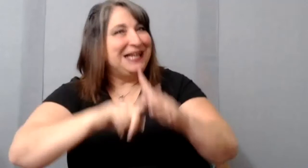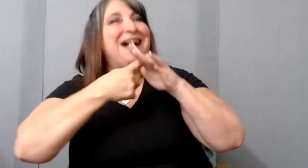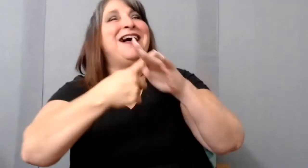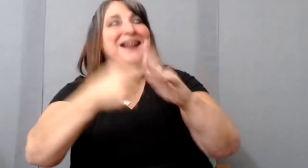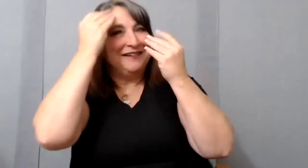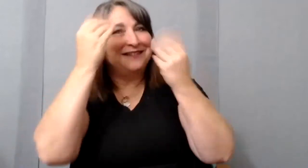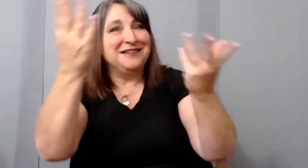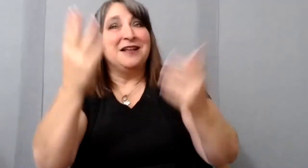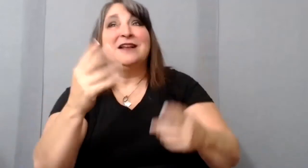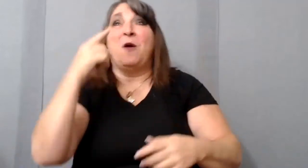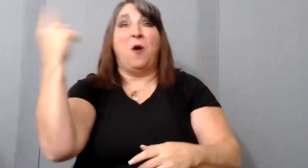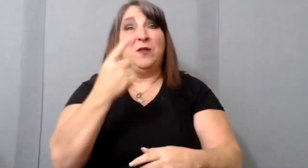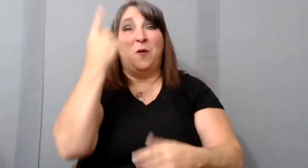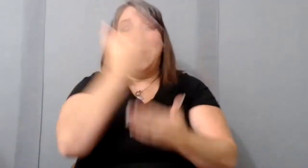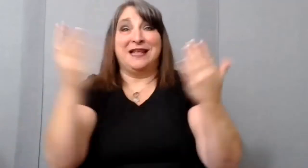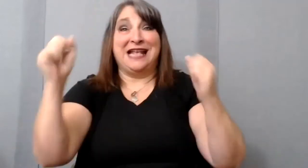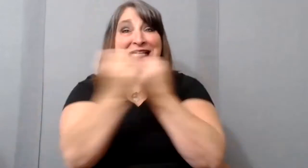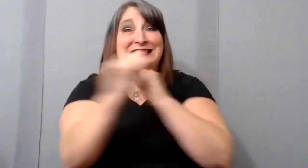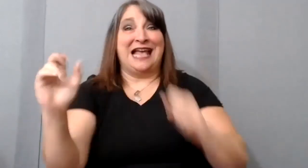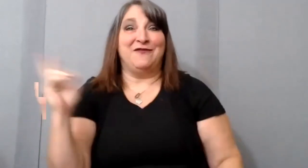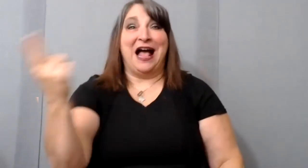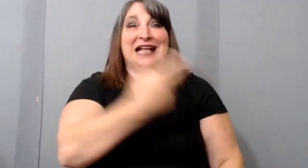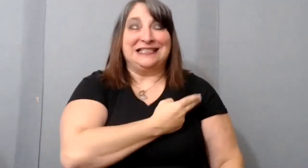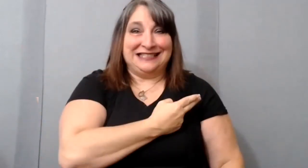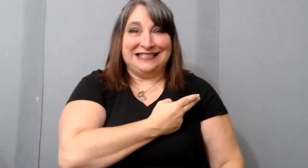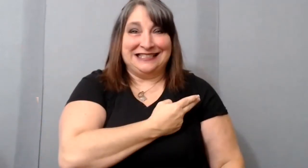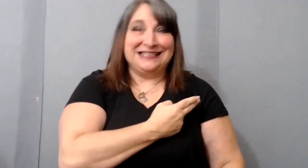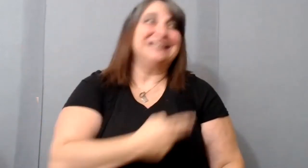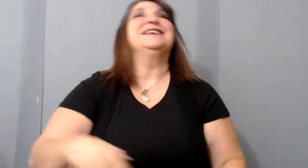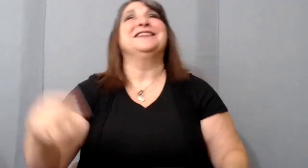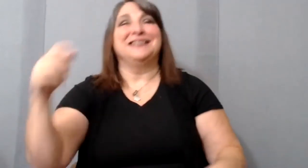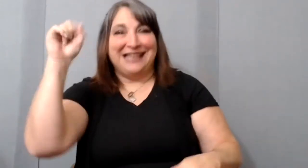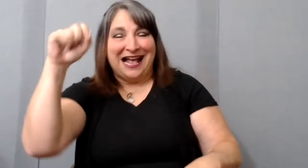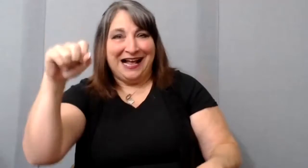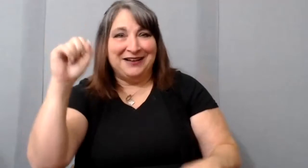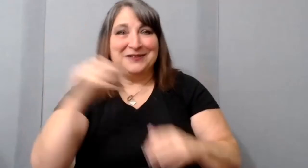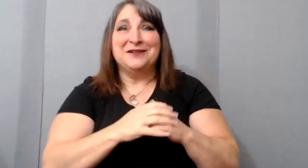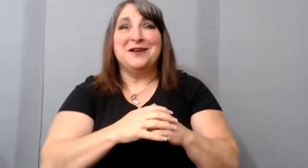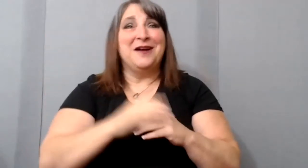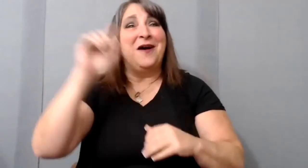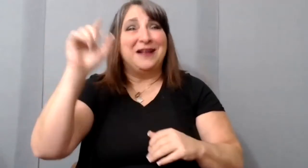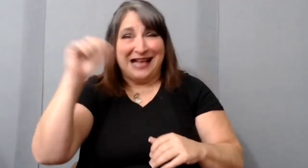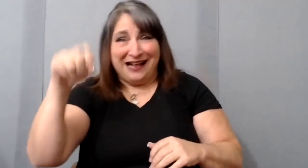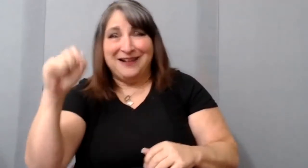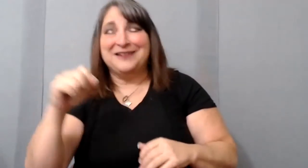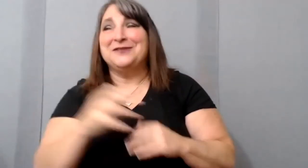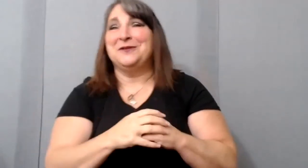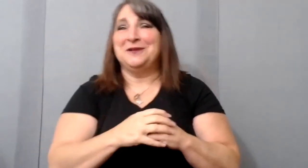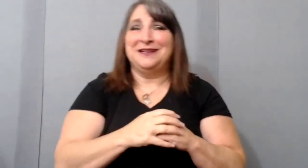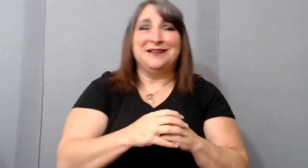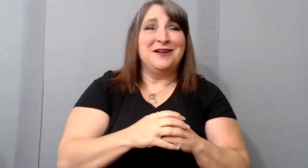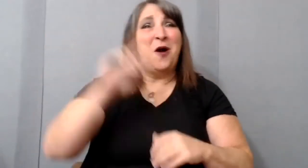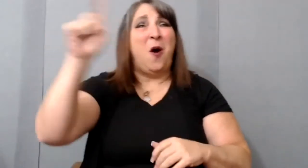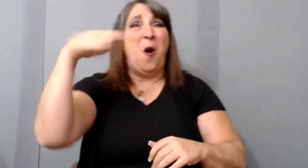can save us. Let me put it on you. It's American flag. Only the young. Only